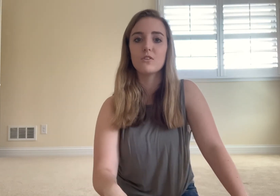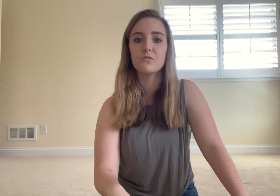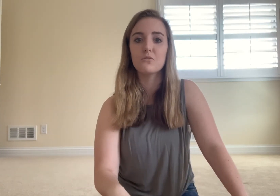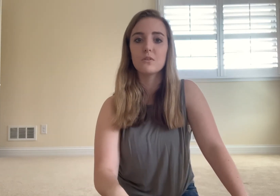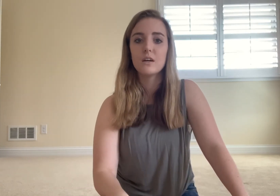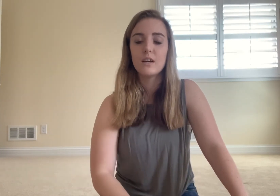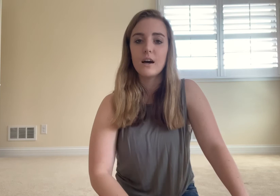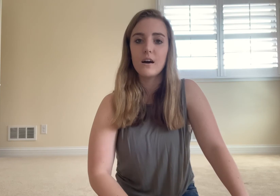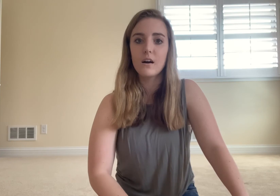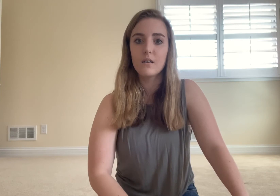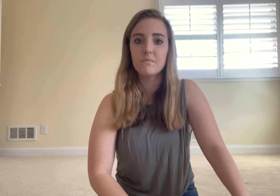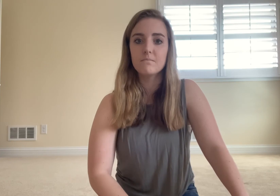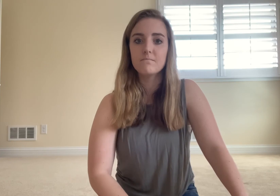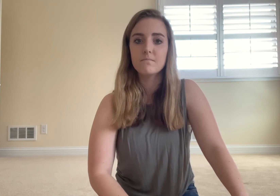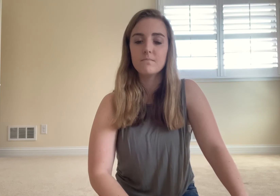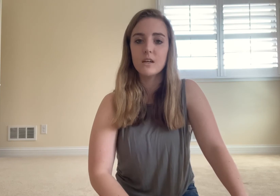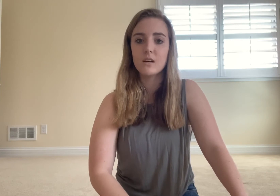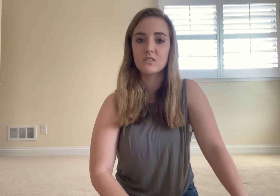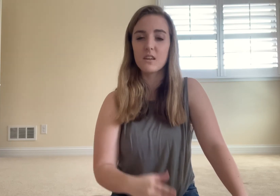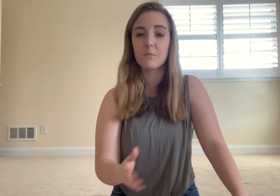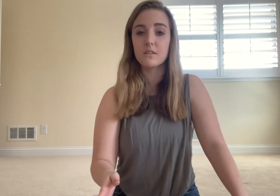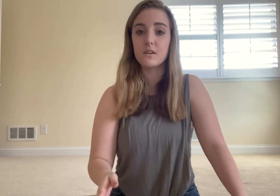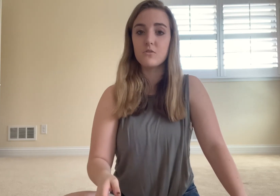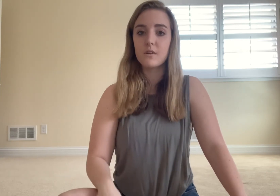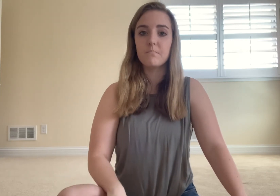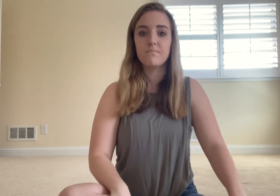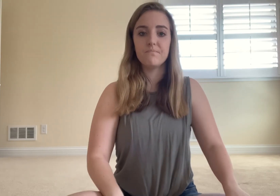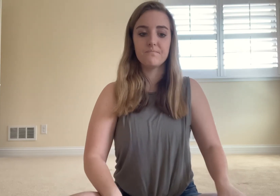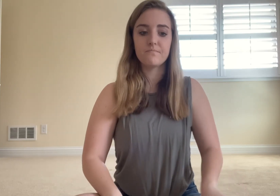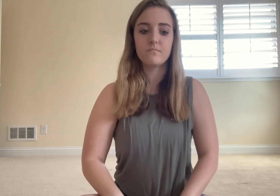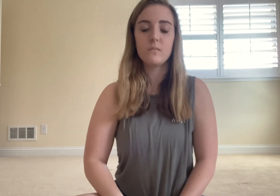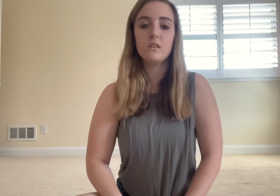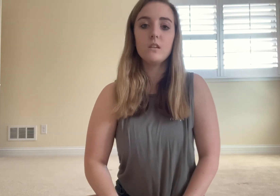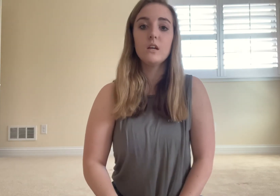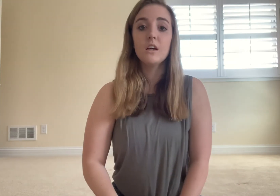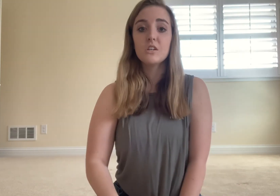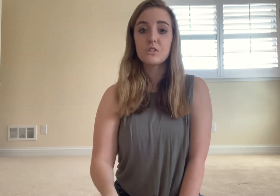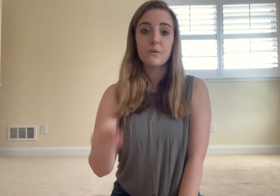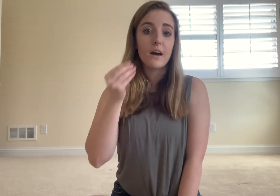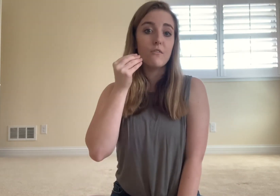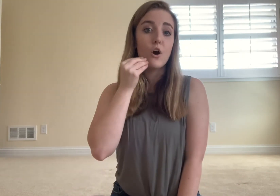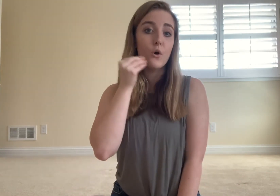review, and I'll say them as I do them. So we have home,